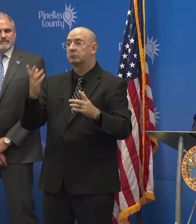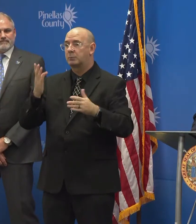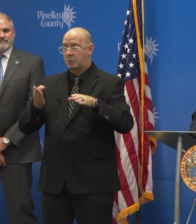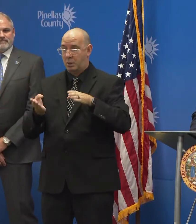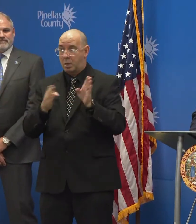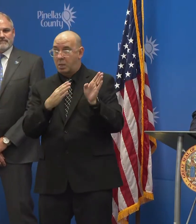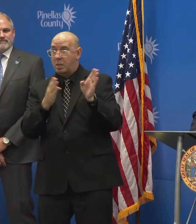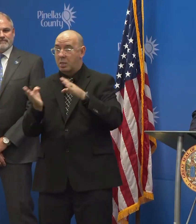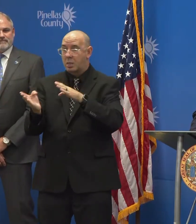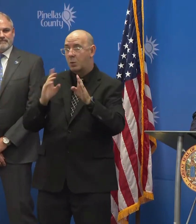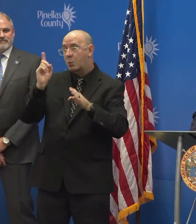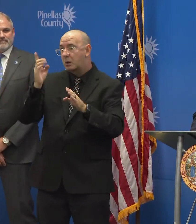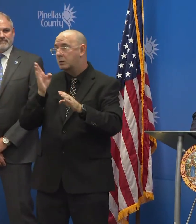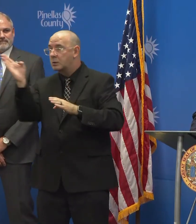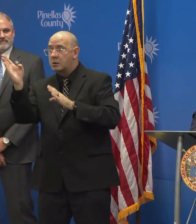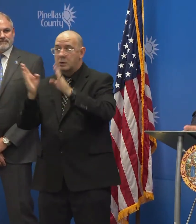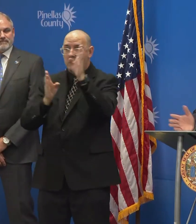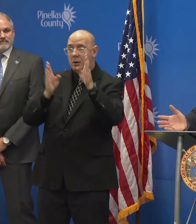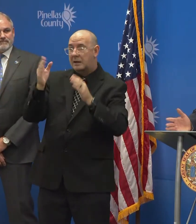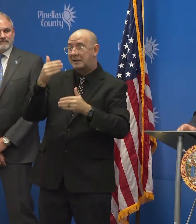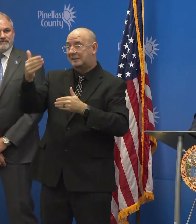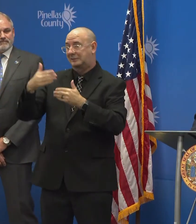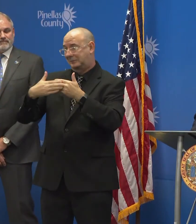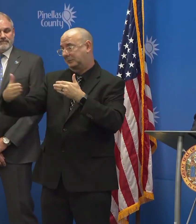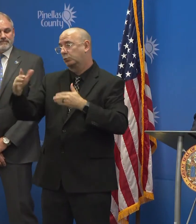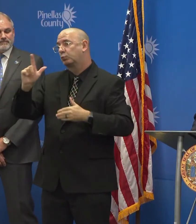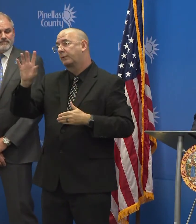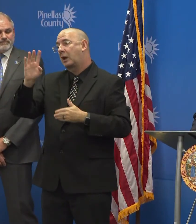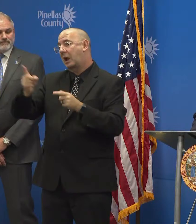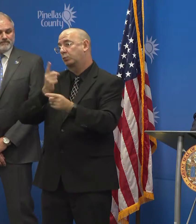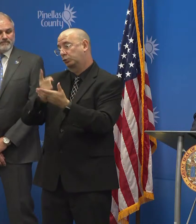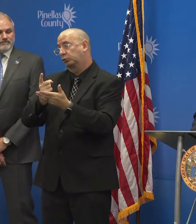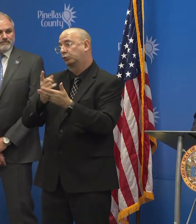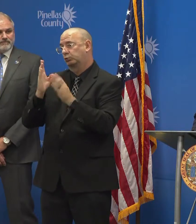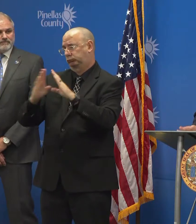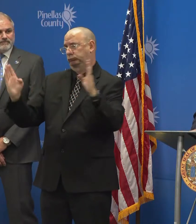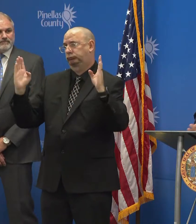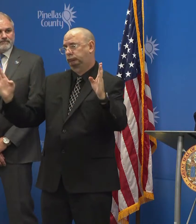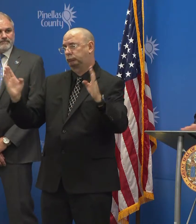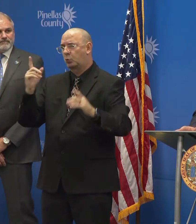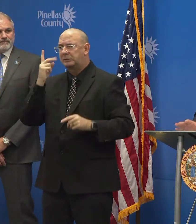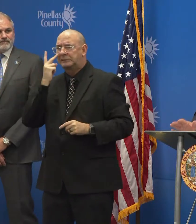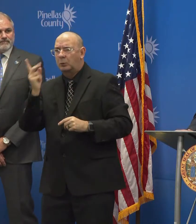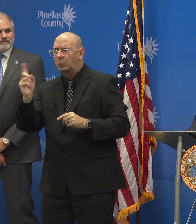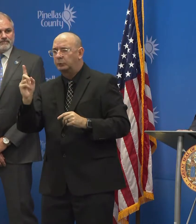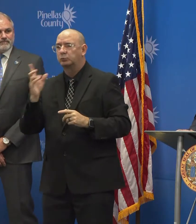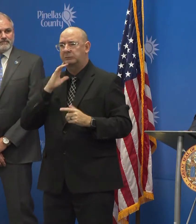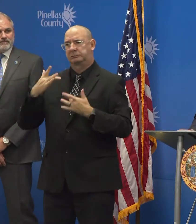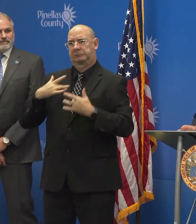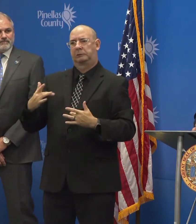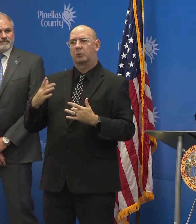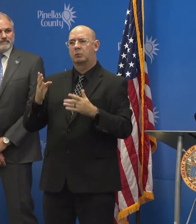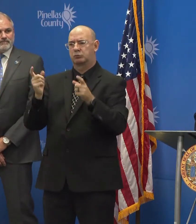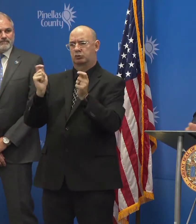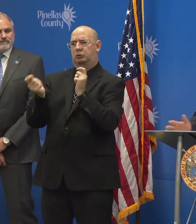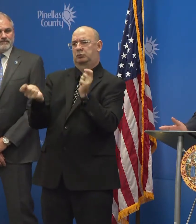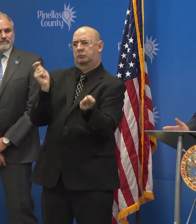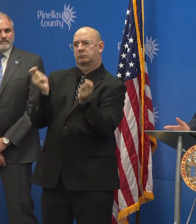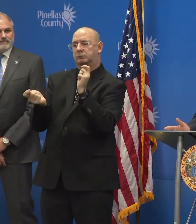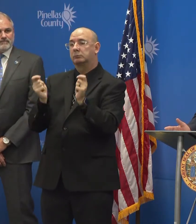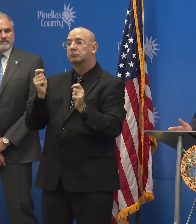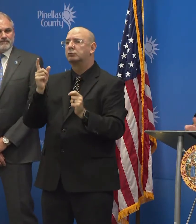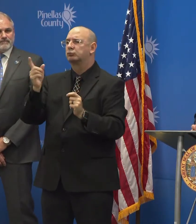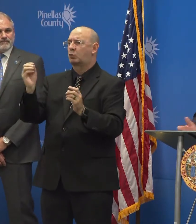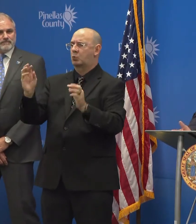next 24, 48 hours. That typically is what happens. But nevertheless, please be prepared because this is a very